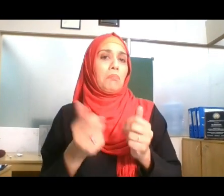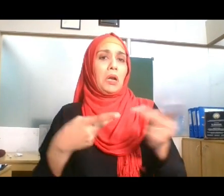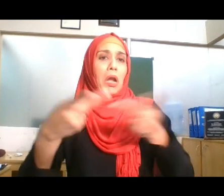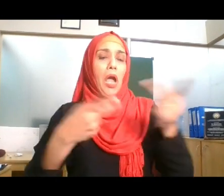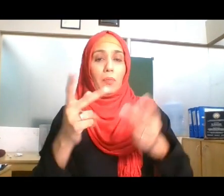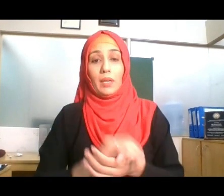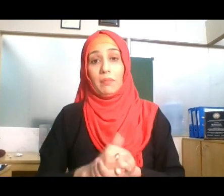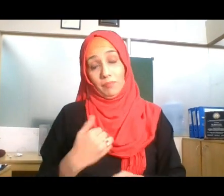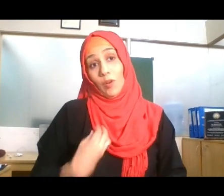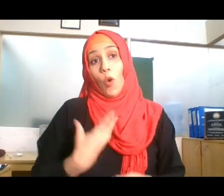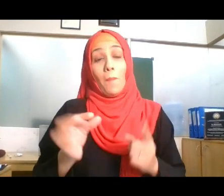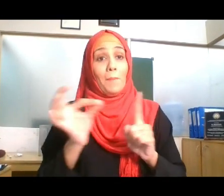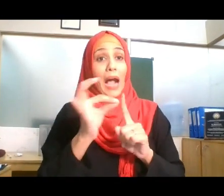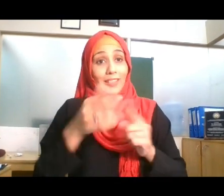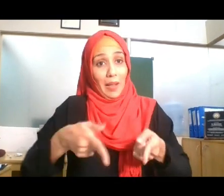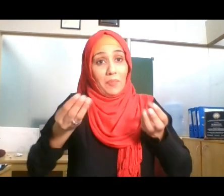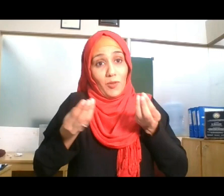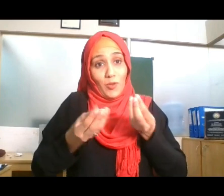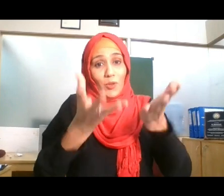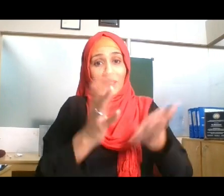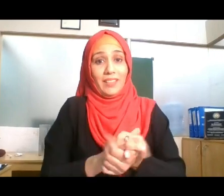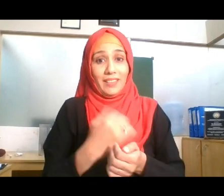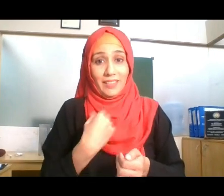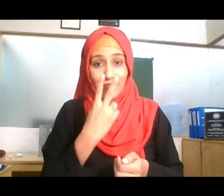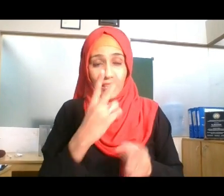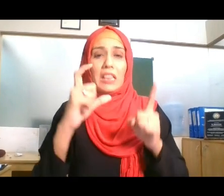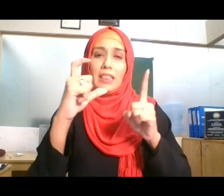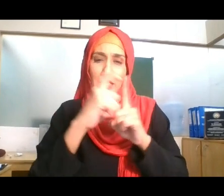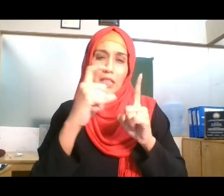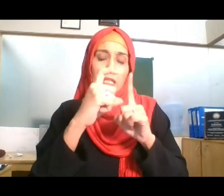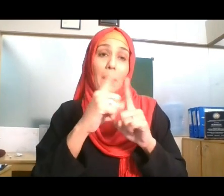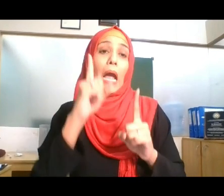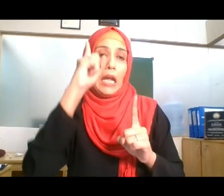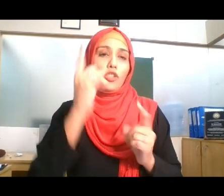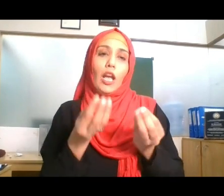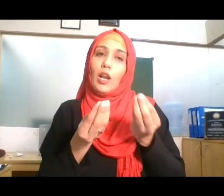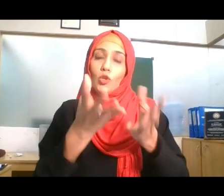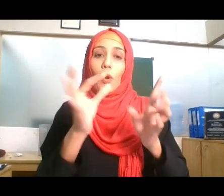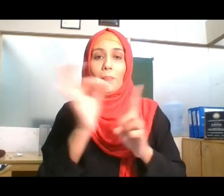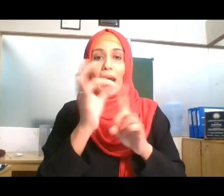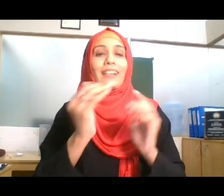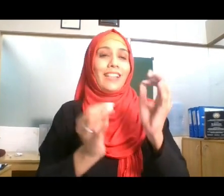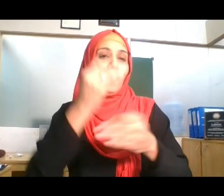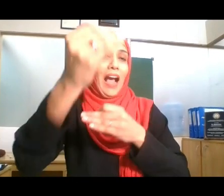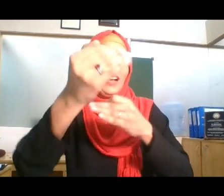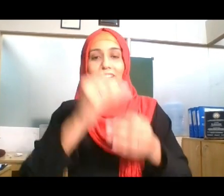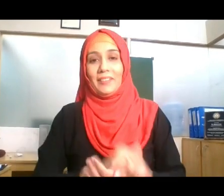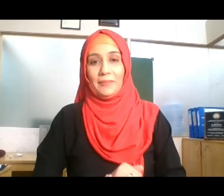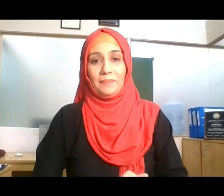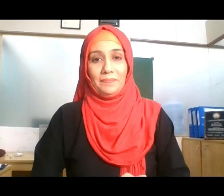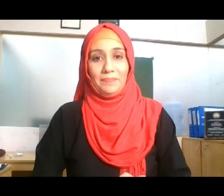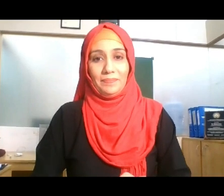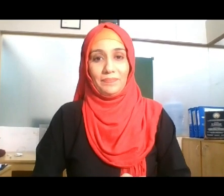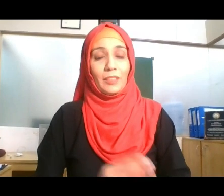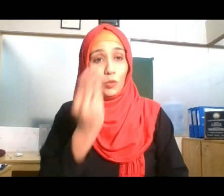launch this program in Pakistan and looking forward to similar other initiatives in Pakistan in the future. So with that, thank